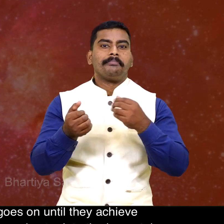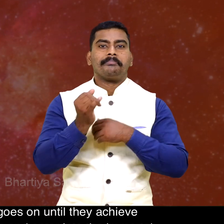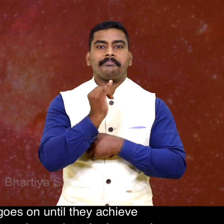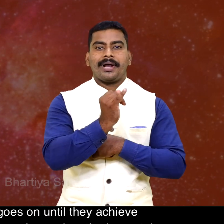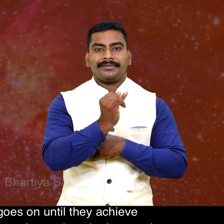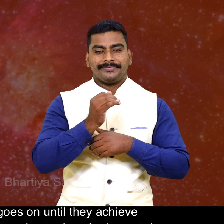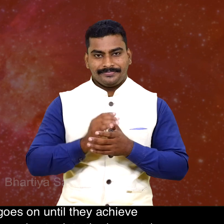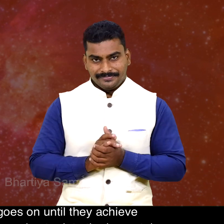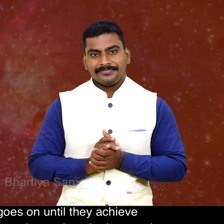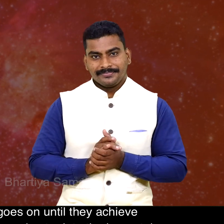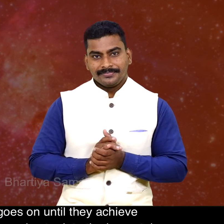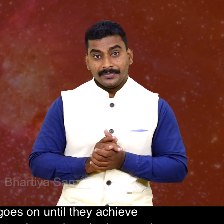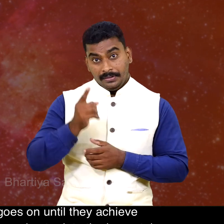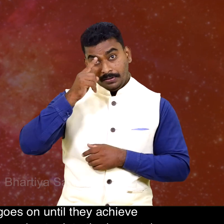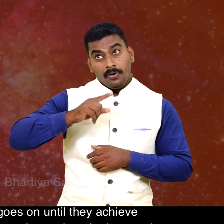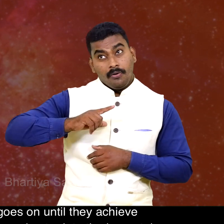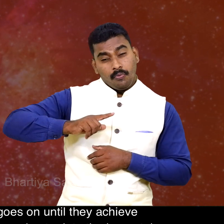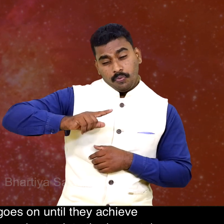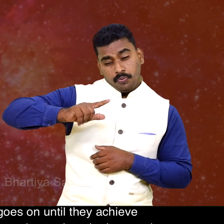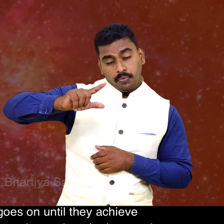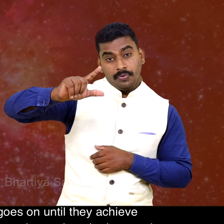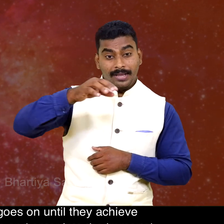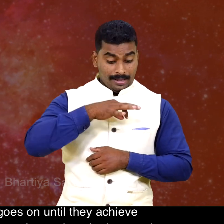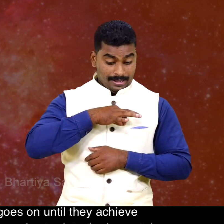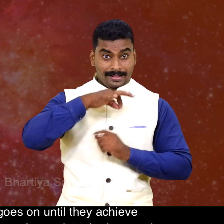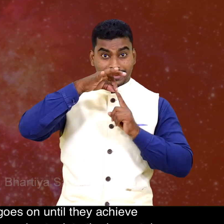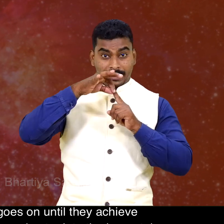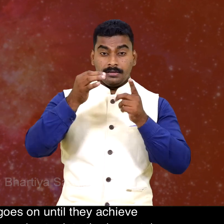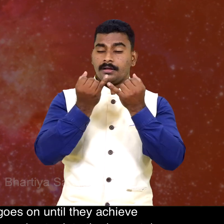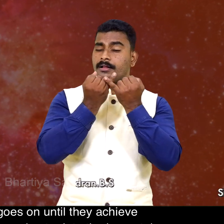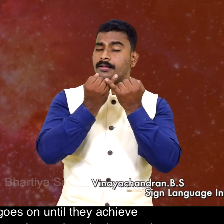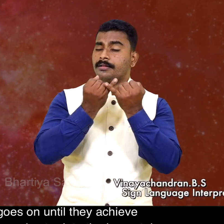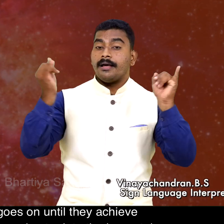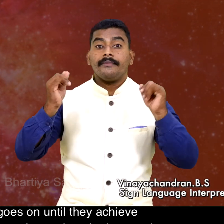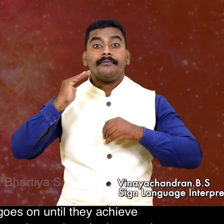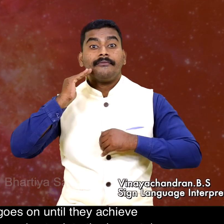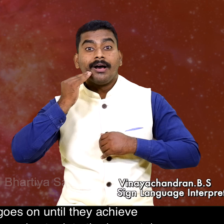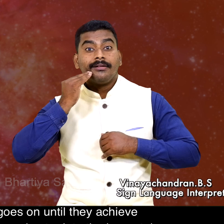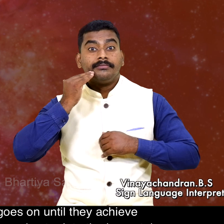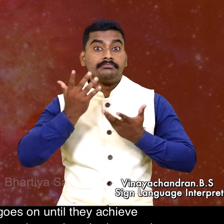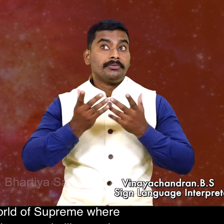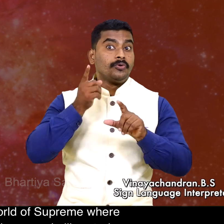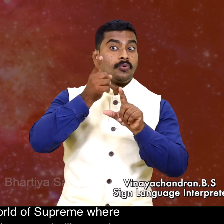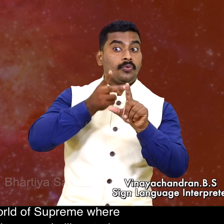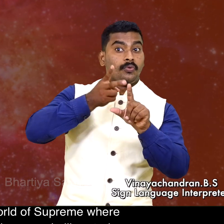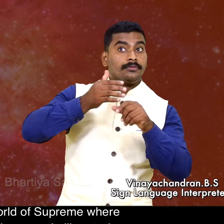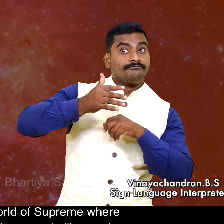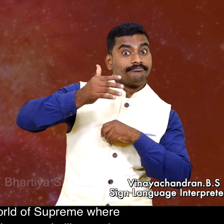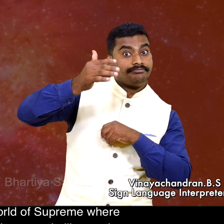on until they achieve liberation and enter into the immortal world of Supreme, where